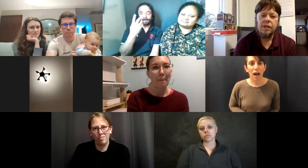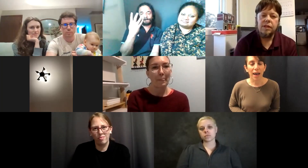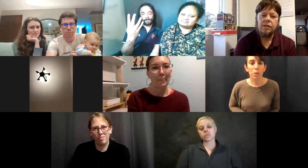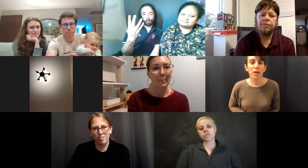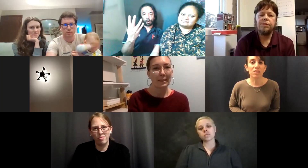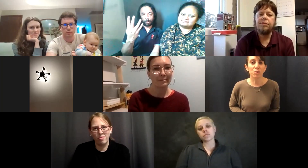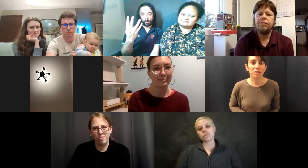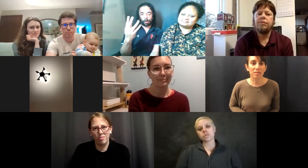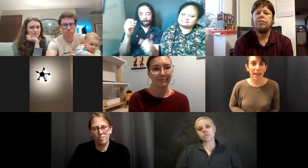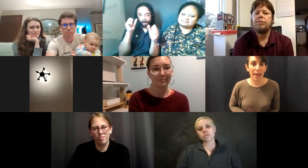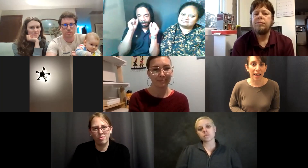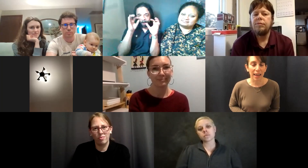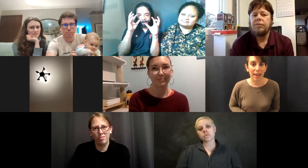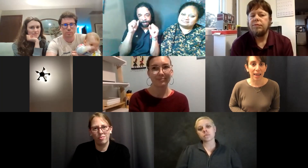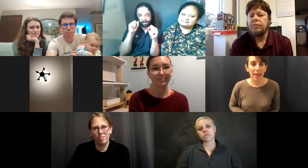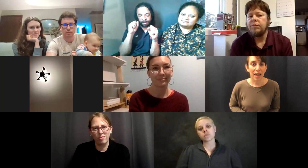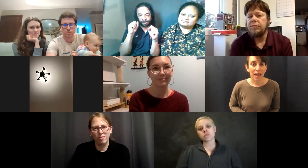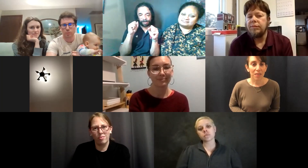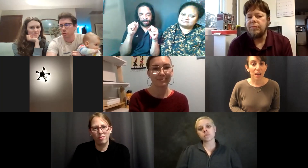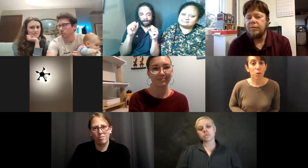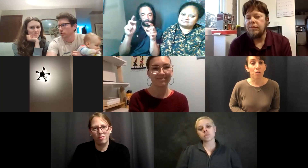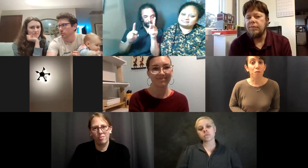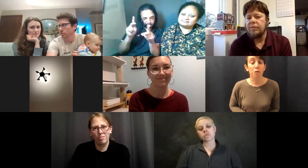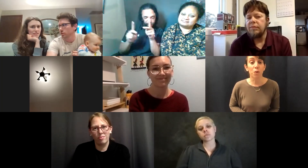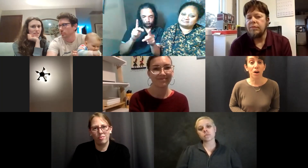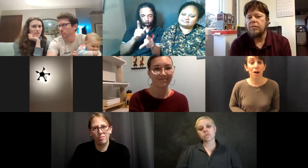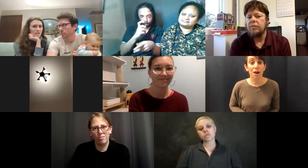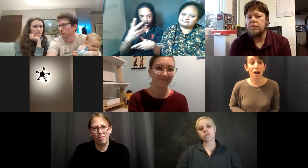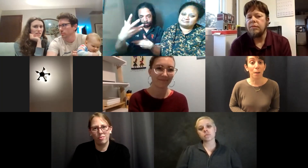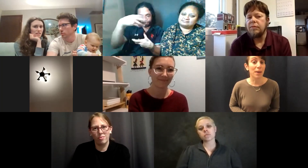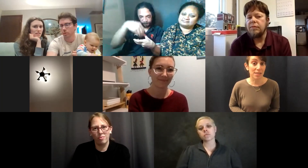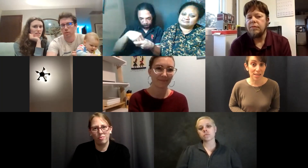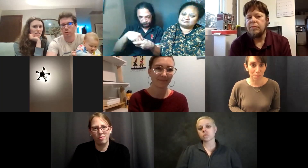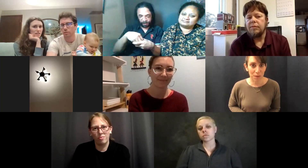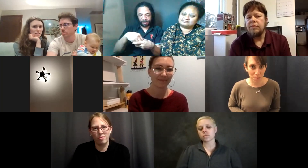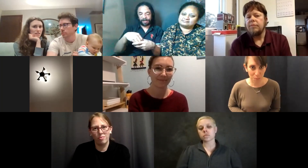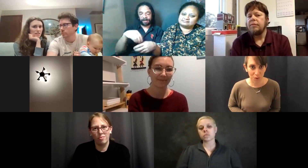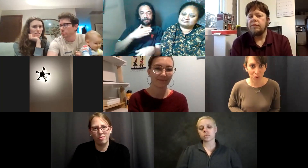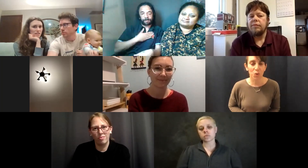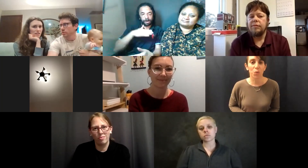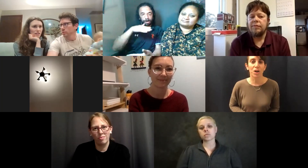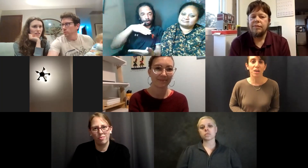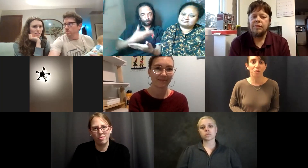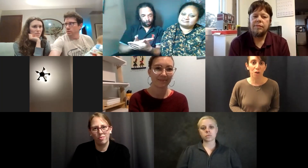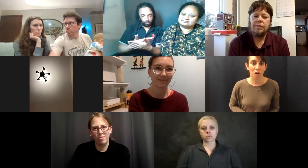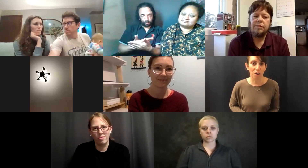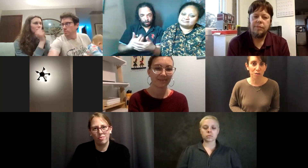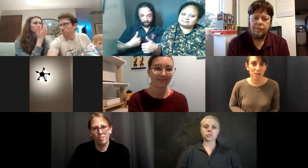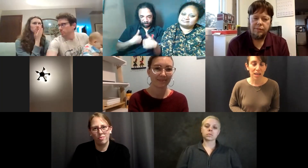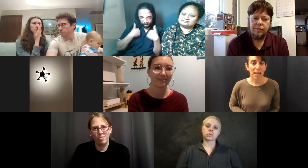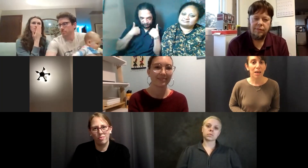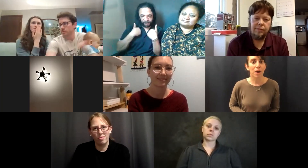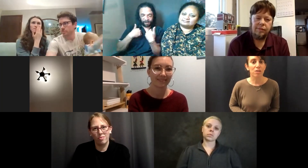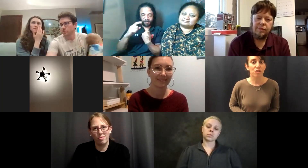So I wanted to say there were 4 amazing people who were